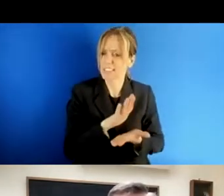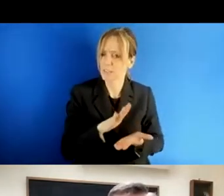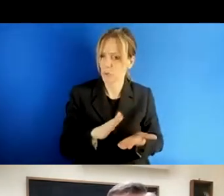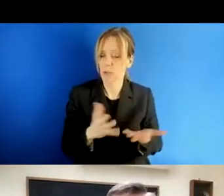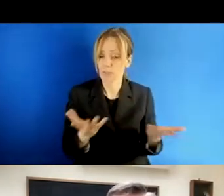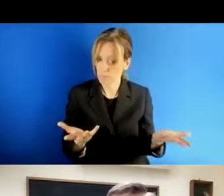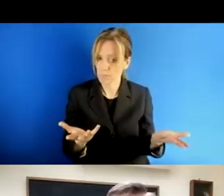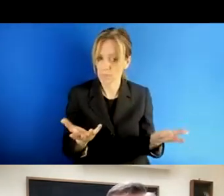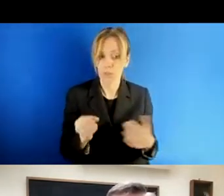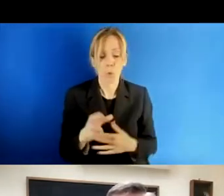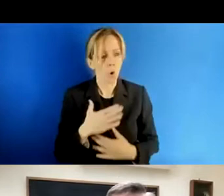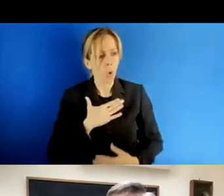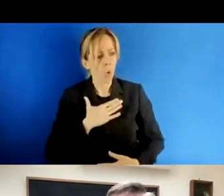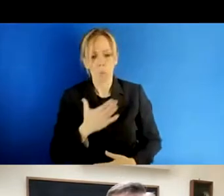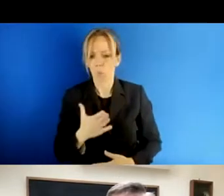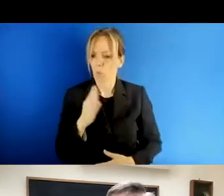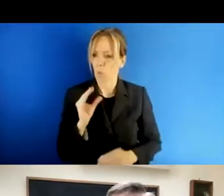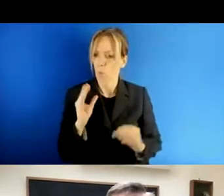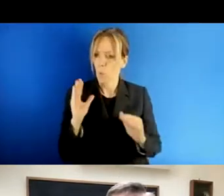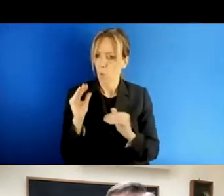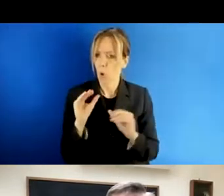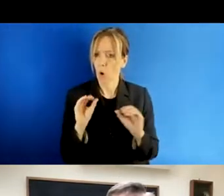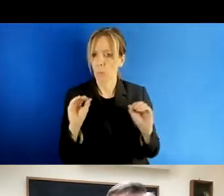or, oh my gosh, all the buildings are walk-ups.